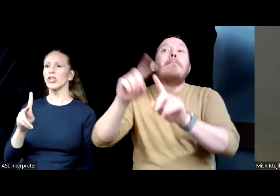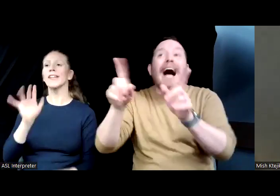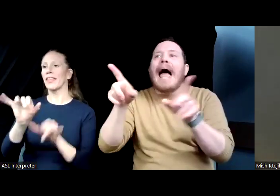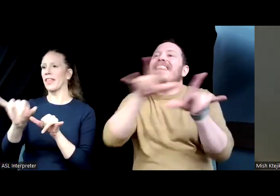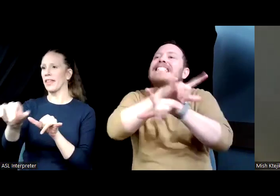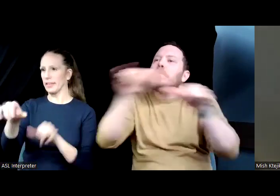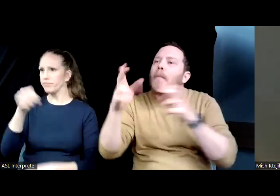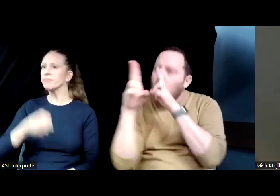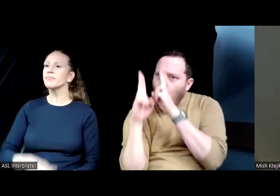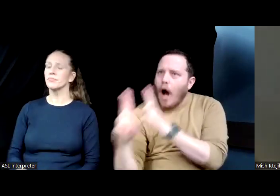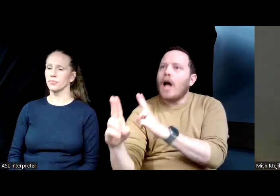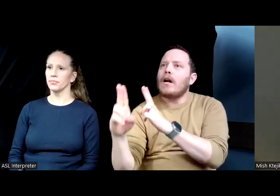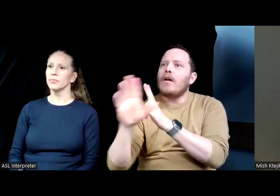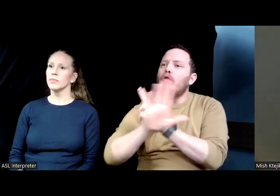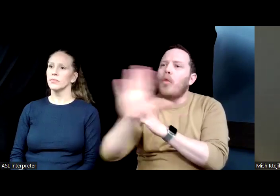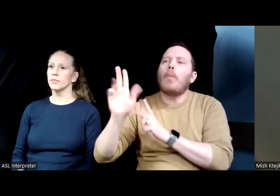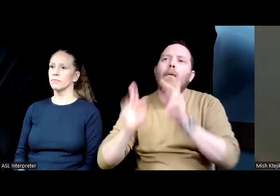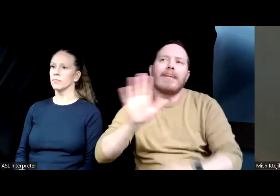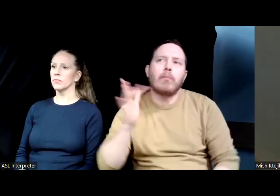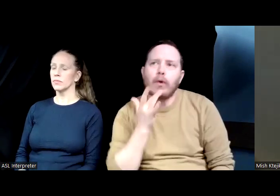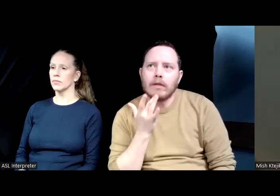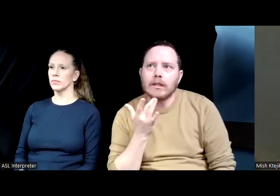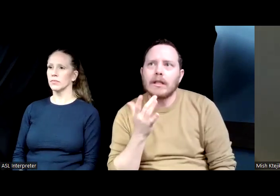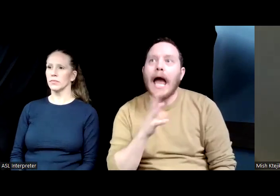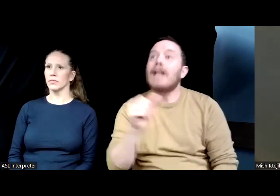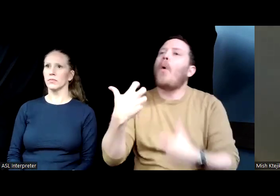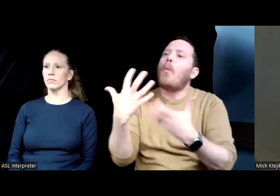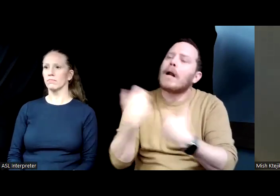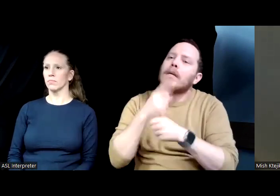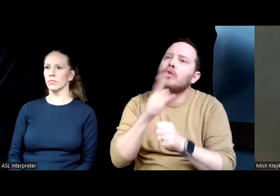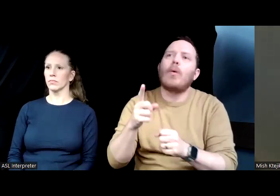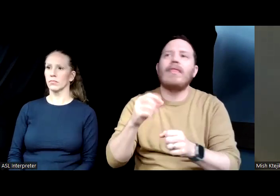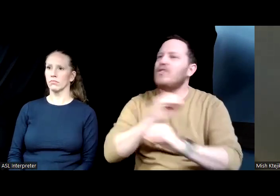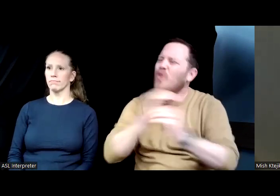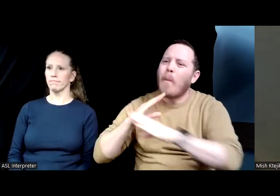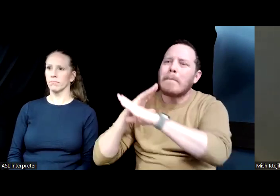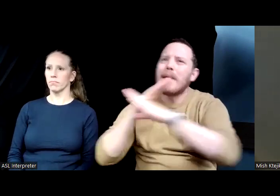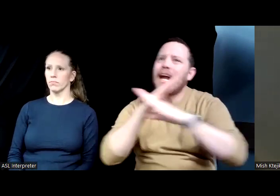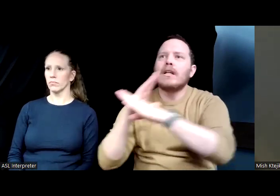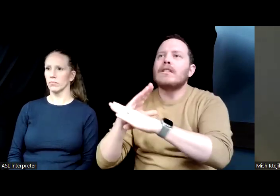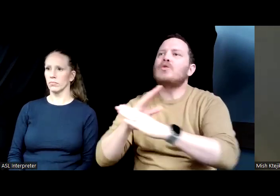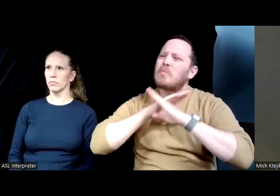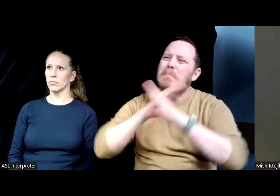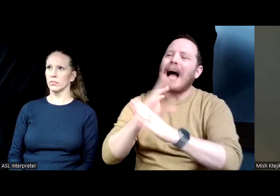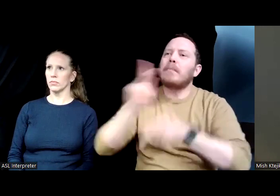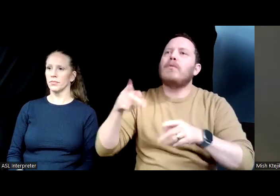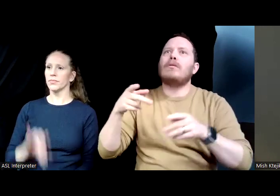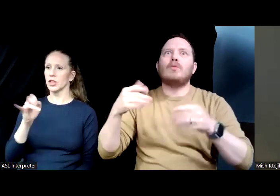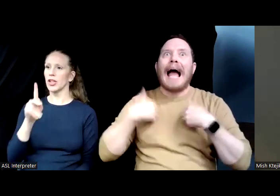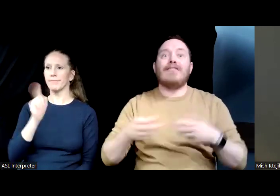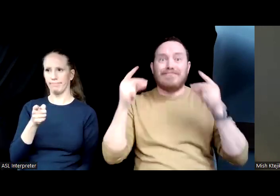well. Yes. But at the same time, we want to honor the person's preference and make sure that there's